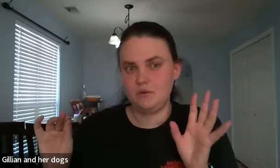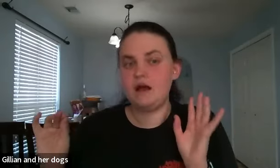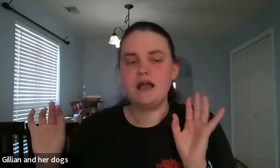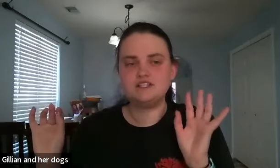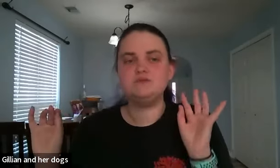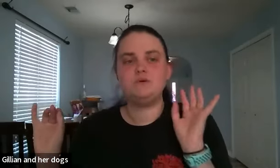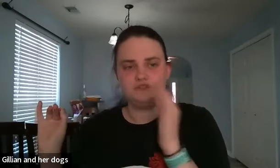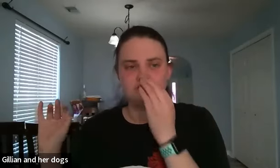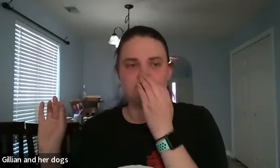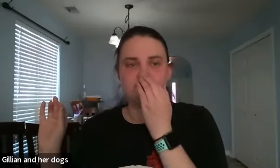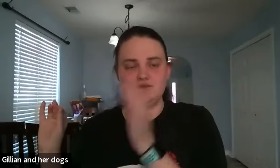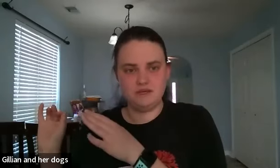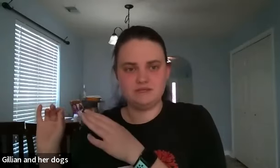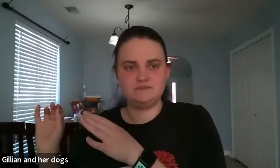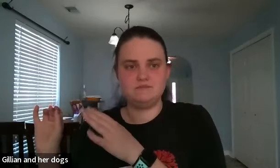Well, actually, what we'll do is we'll start